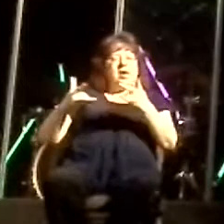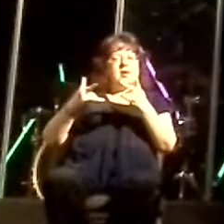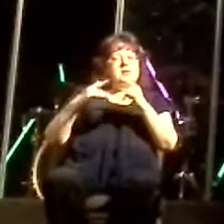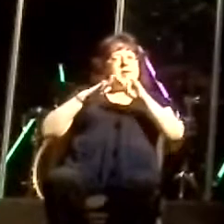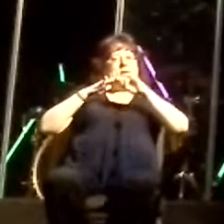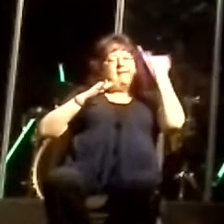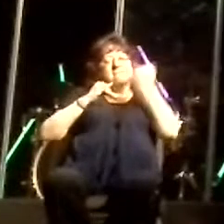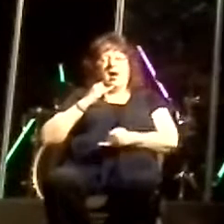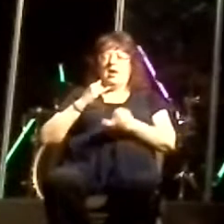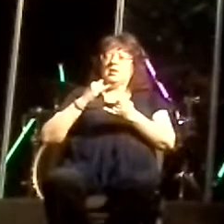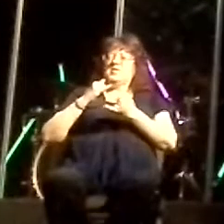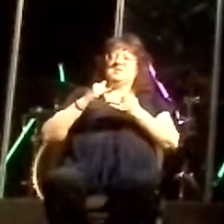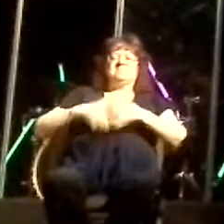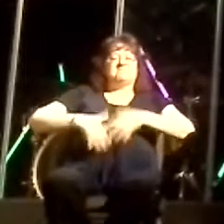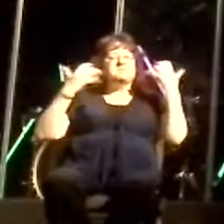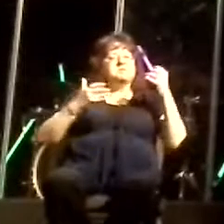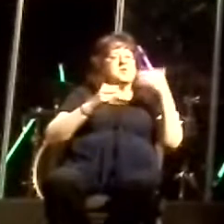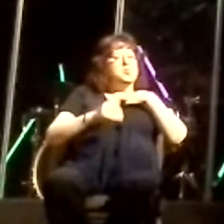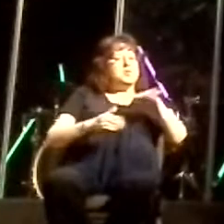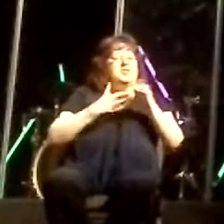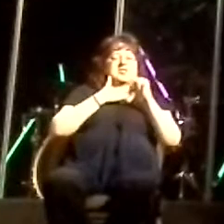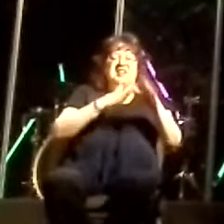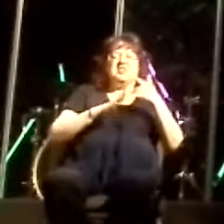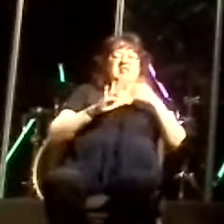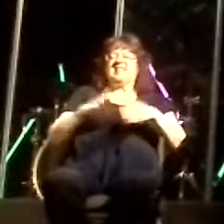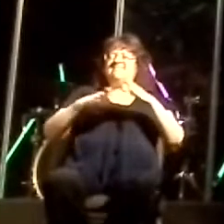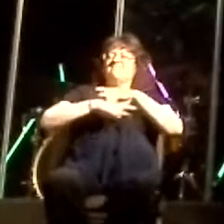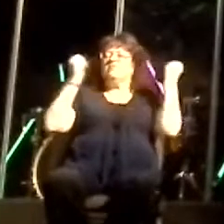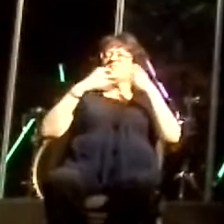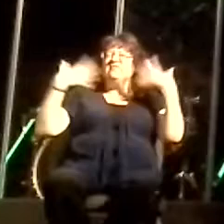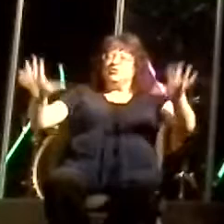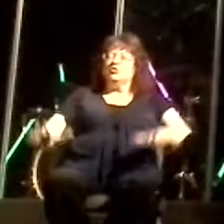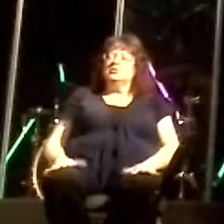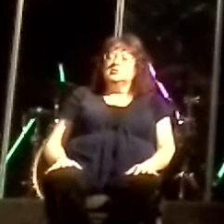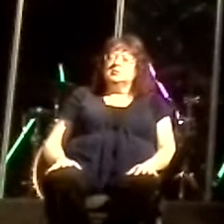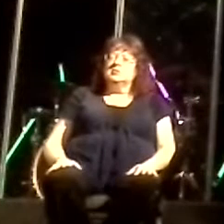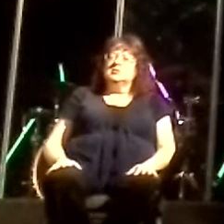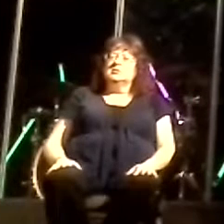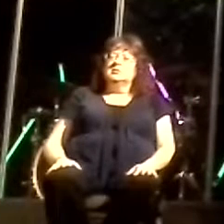would be the final straw, and the religious leaders would say, enough!